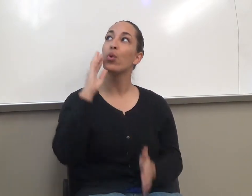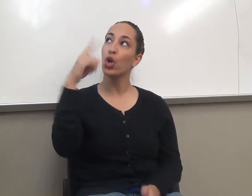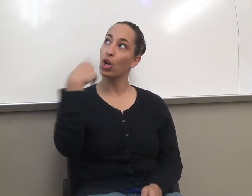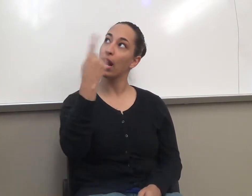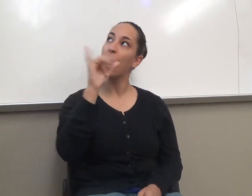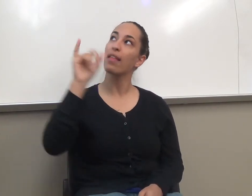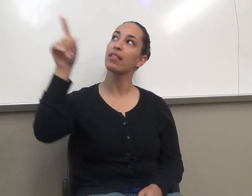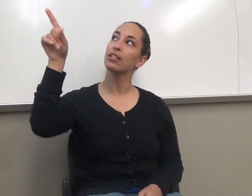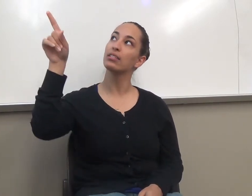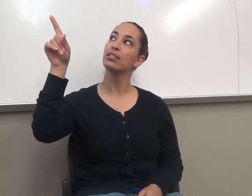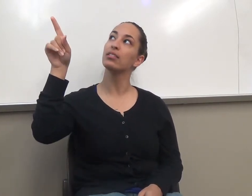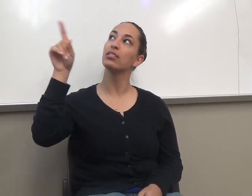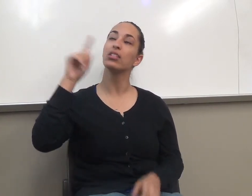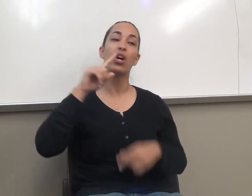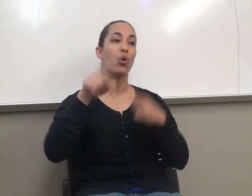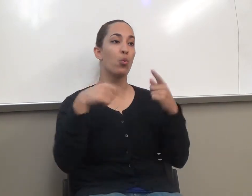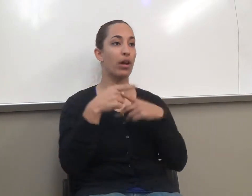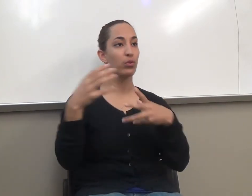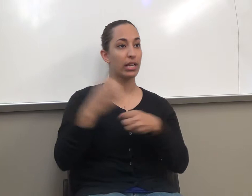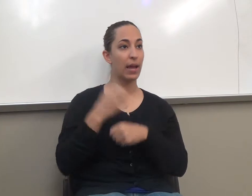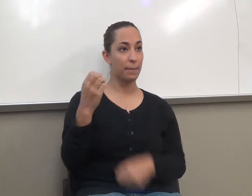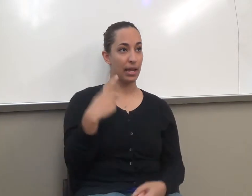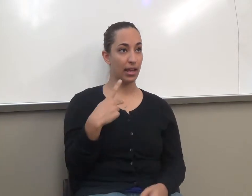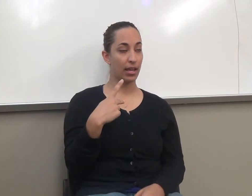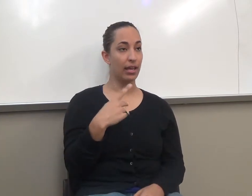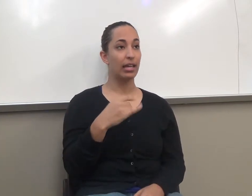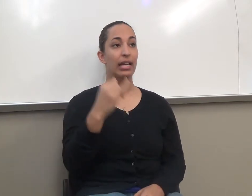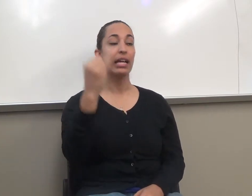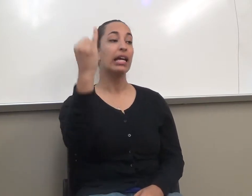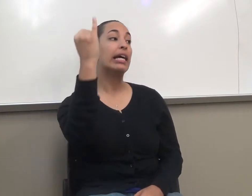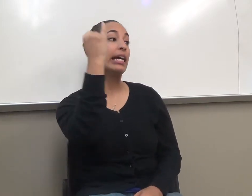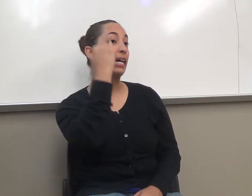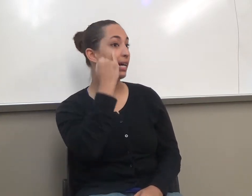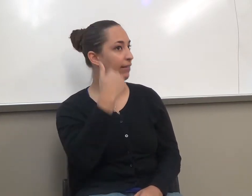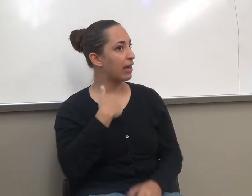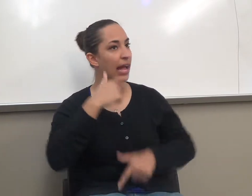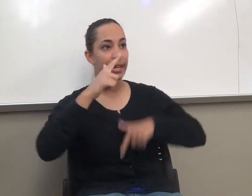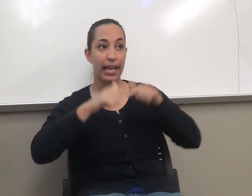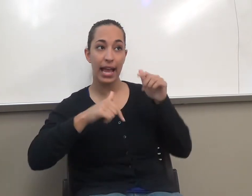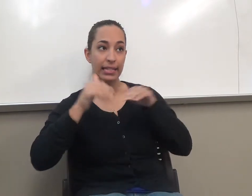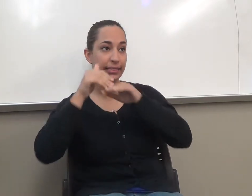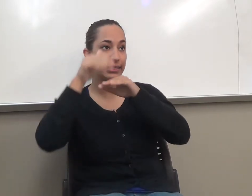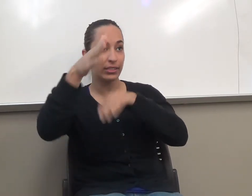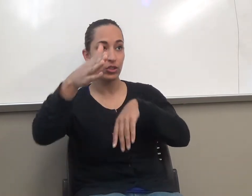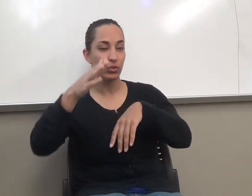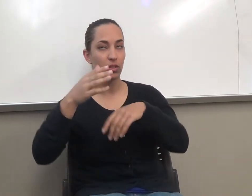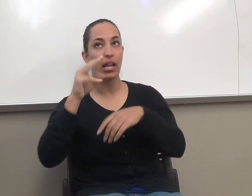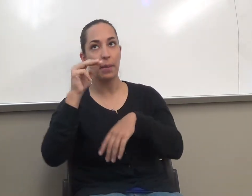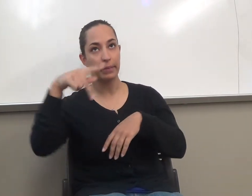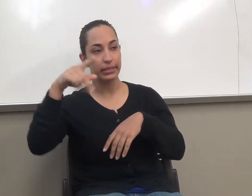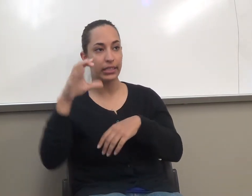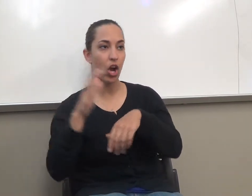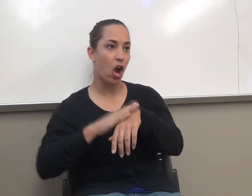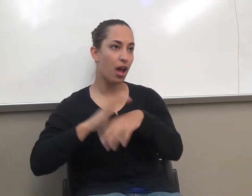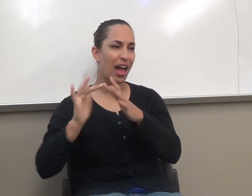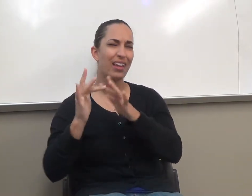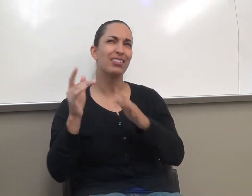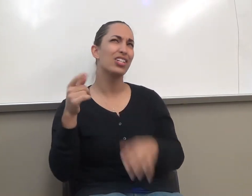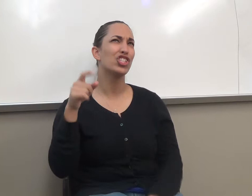you get it back to me. If I can't send you back this file in MPC Online, there has to be a way to do that. I mean, that's the whole point,